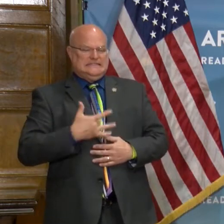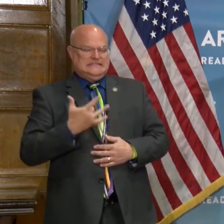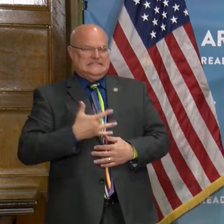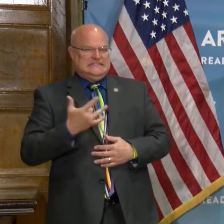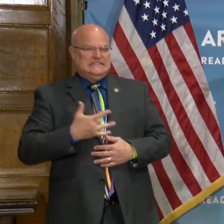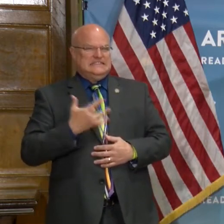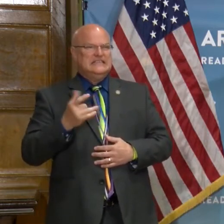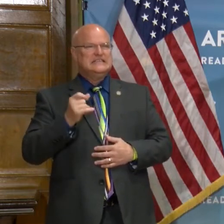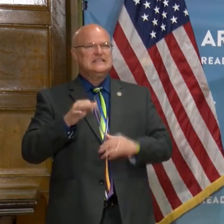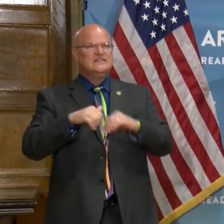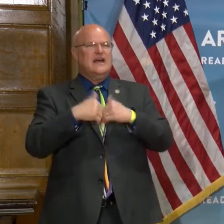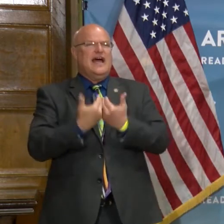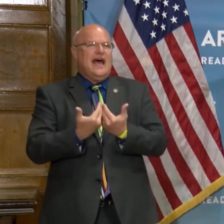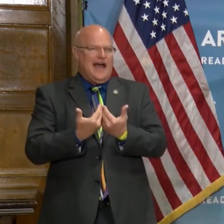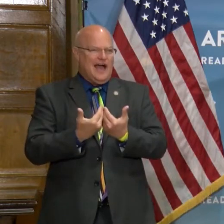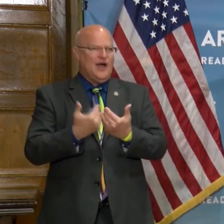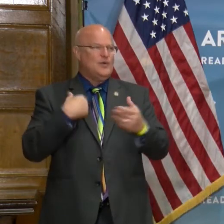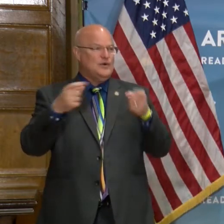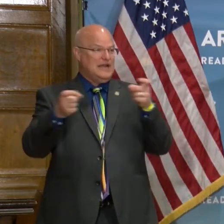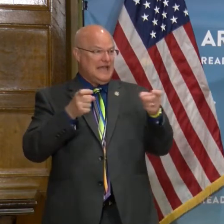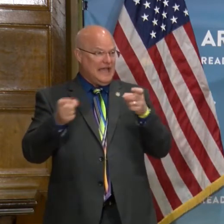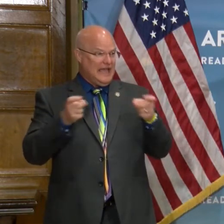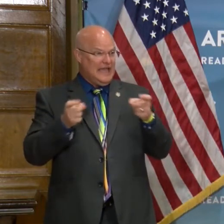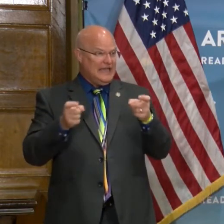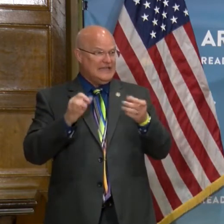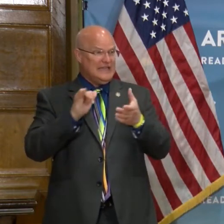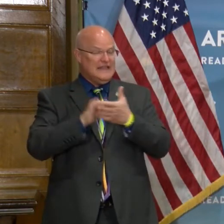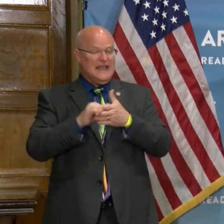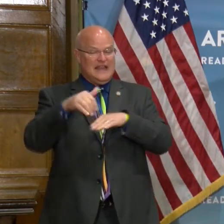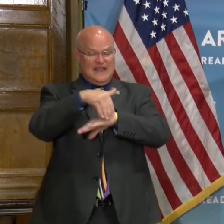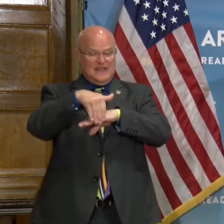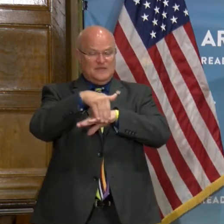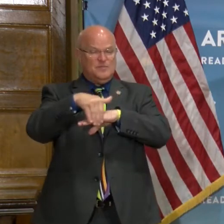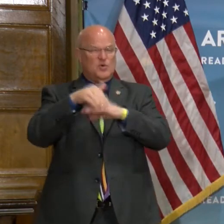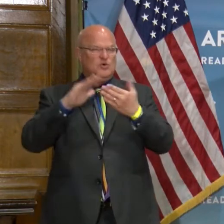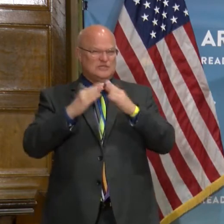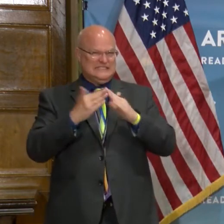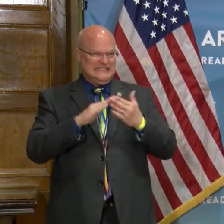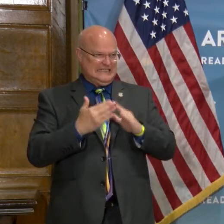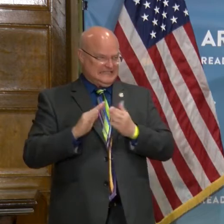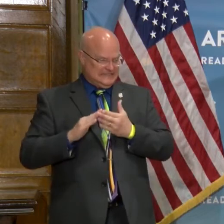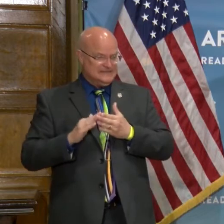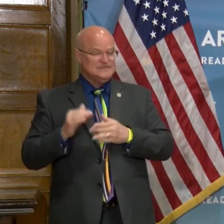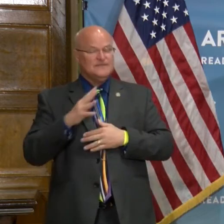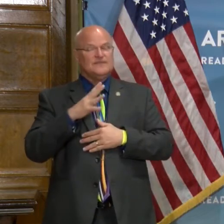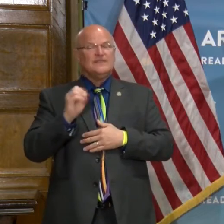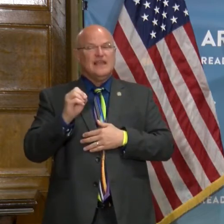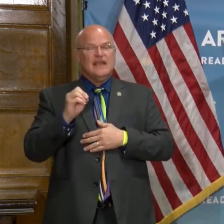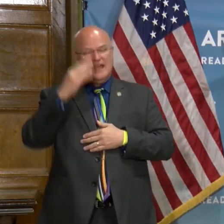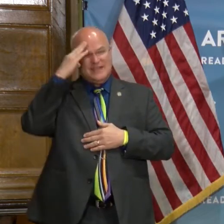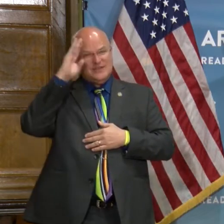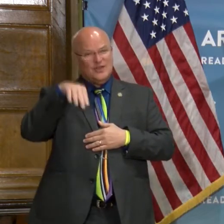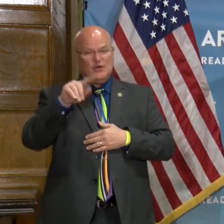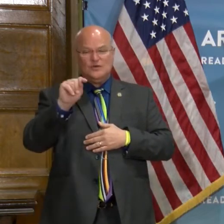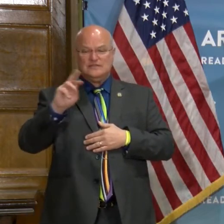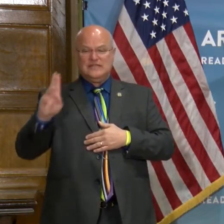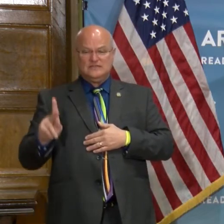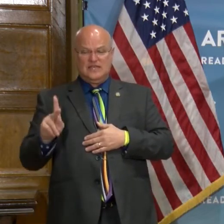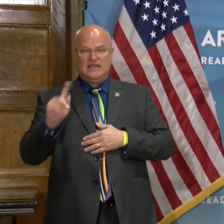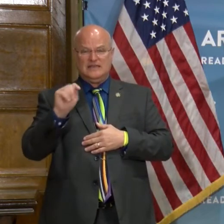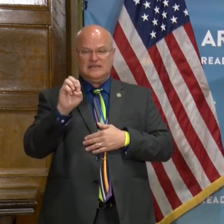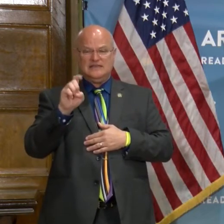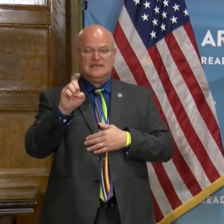sense of how we're handling it in the border cities. And, you know, in Texarkana,